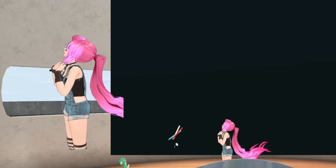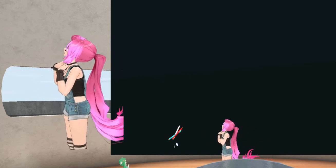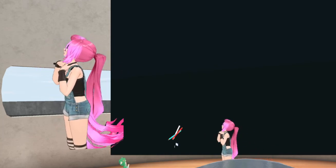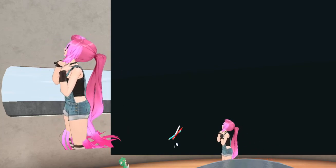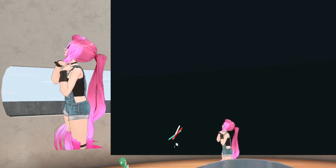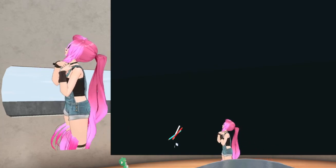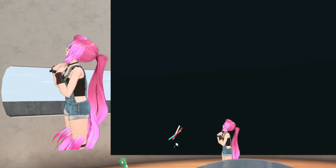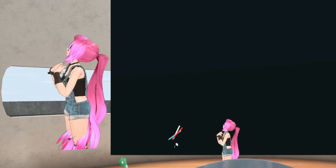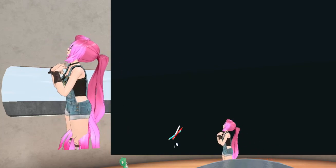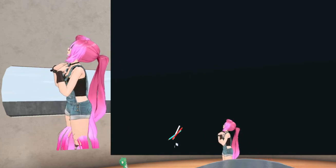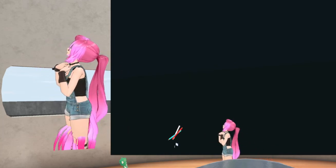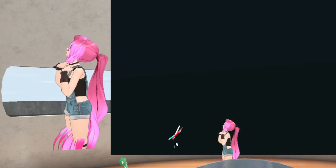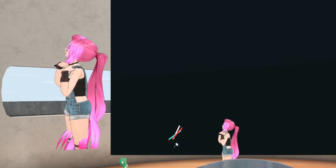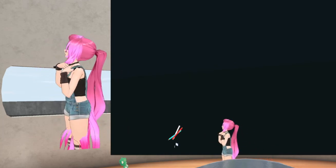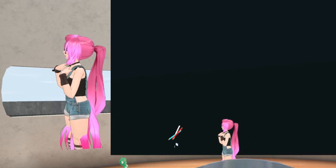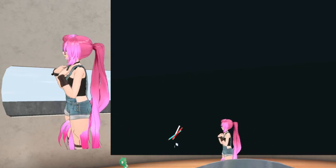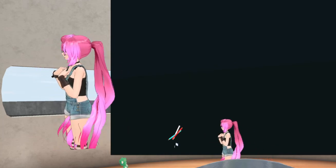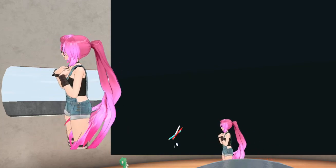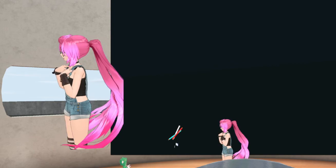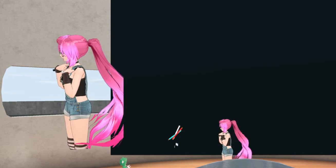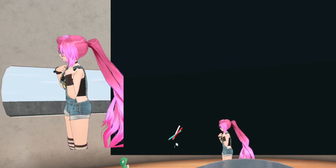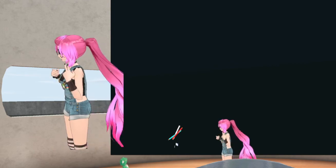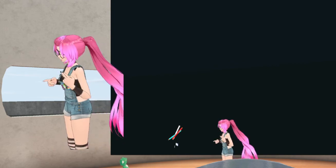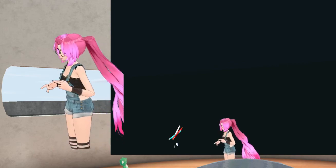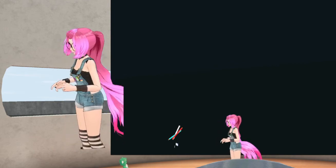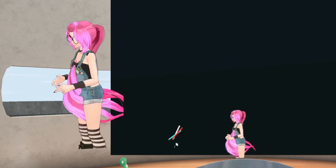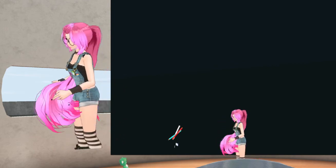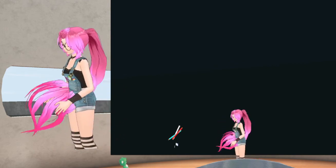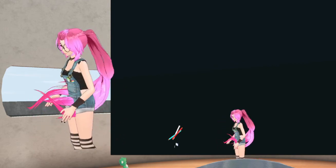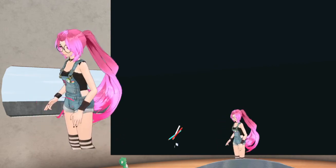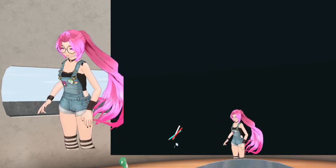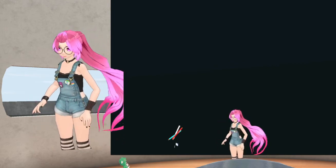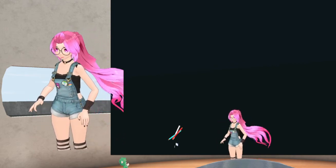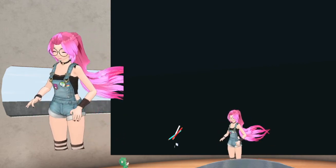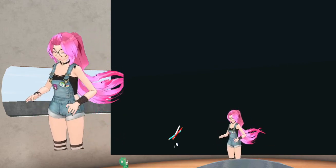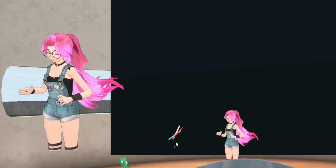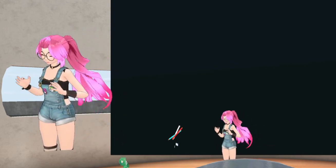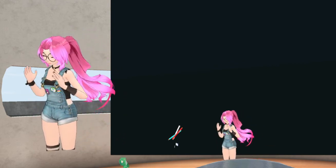peace signs and I pull, across my neck. Yeah.